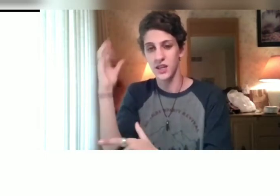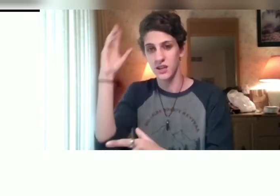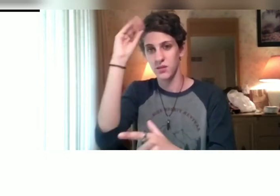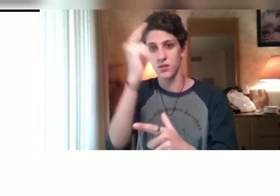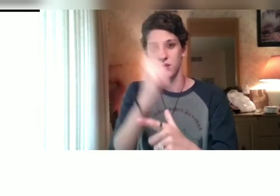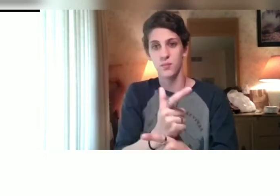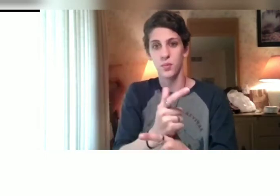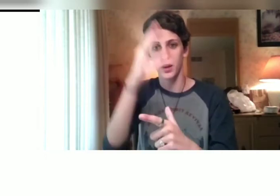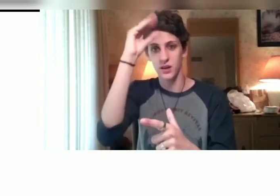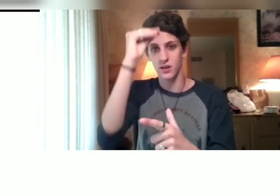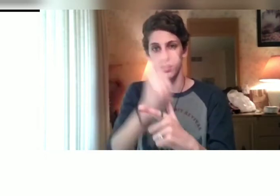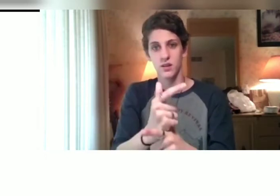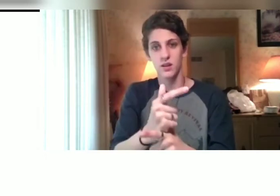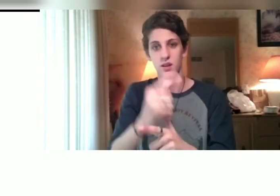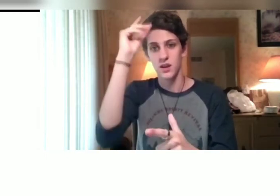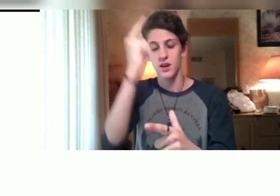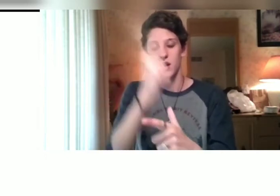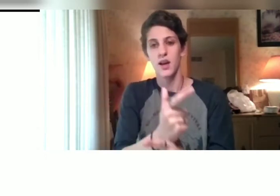catching it. Boy.